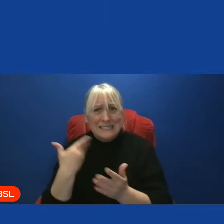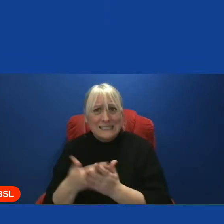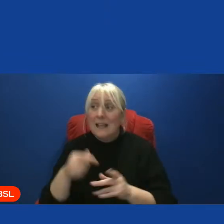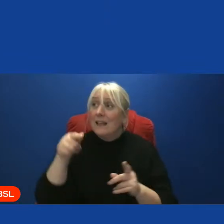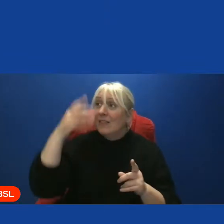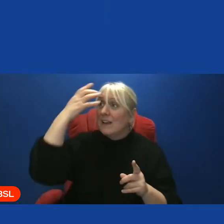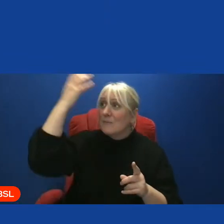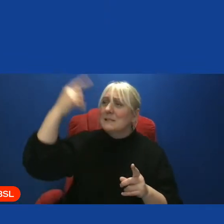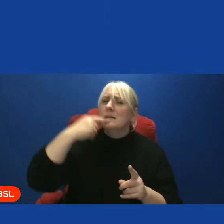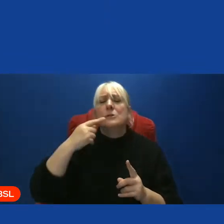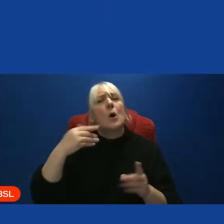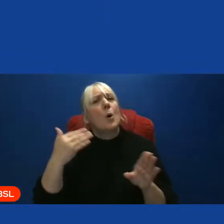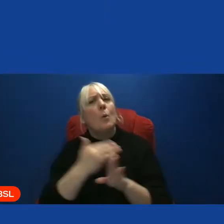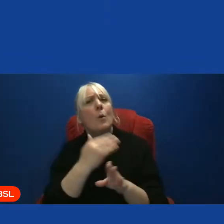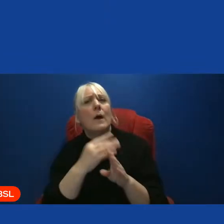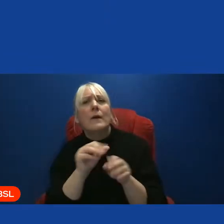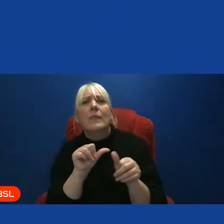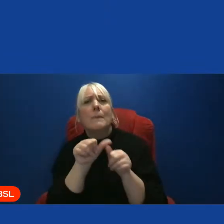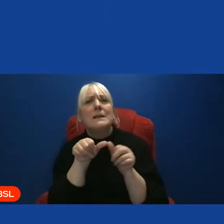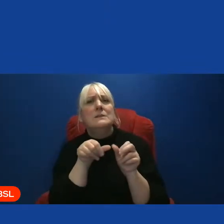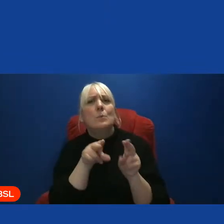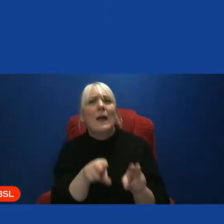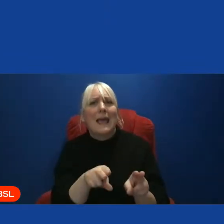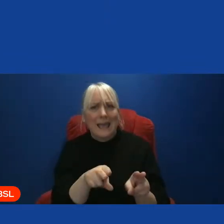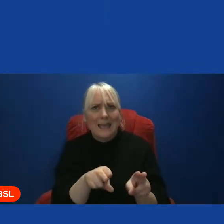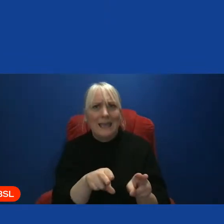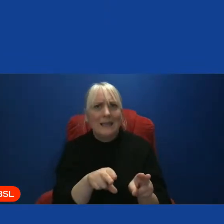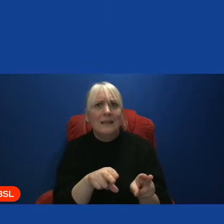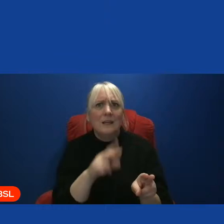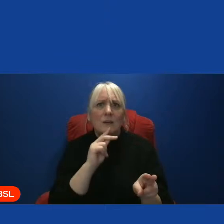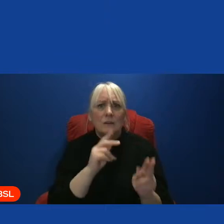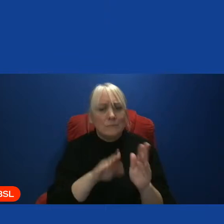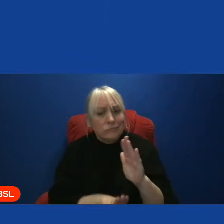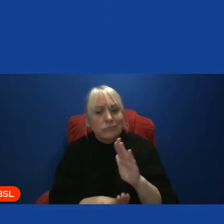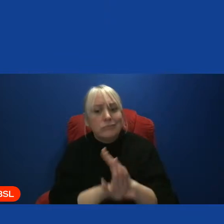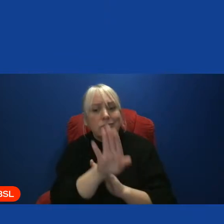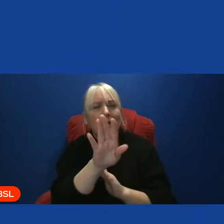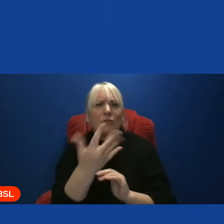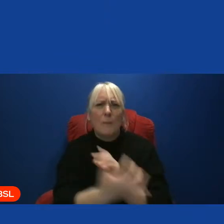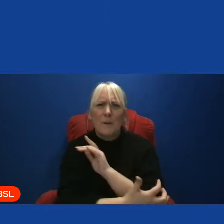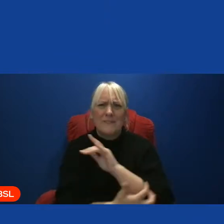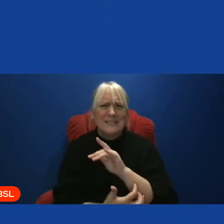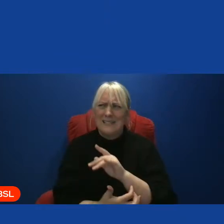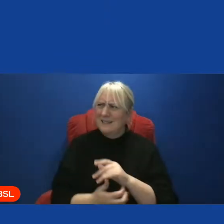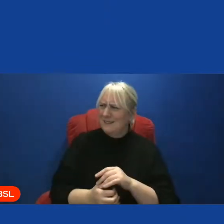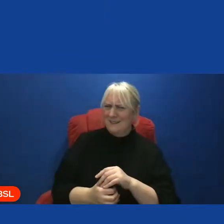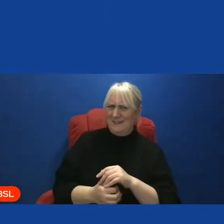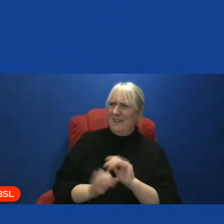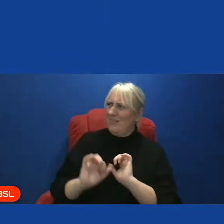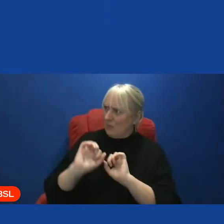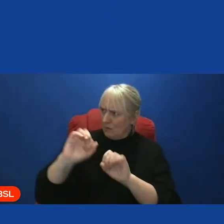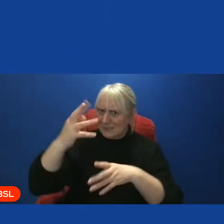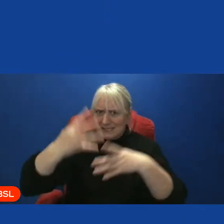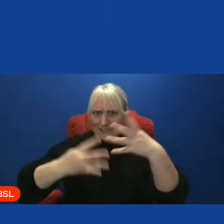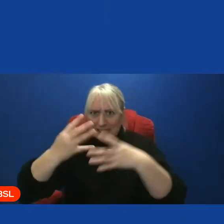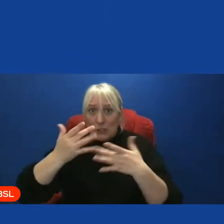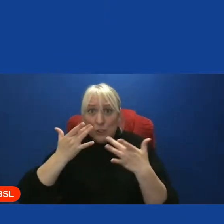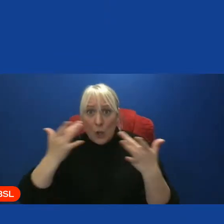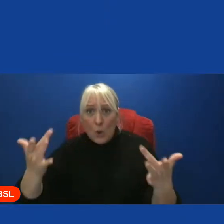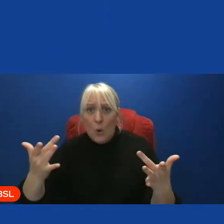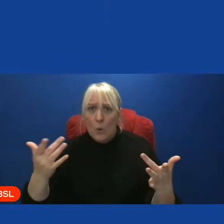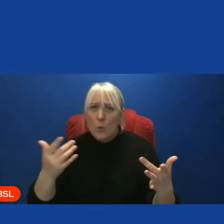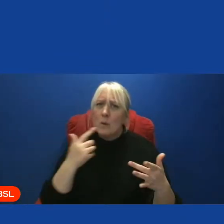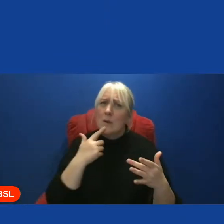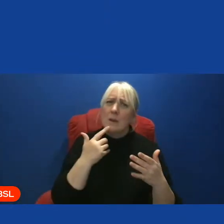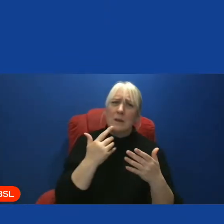is the best route out of poverty, yet its own statistics tell a different story, with 1.8 million people suffering from work-related